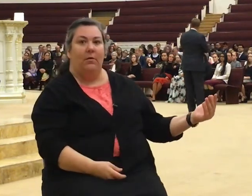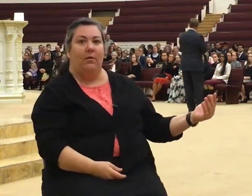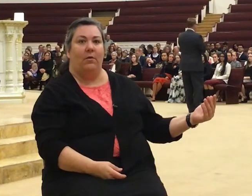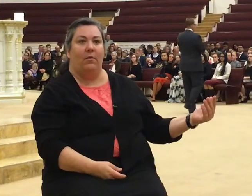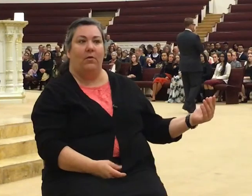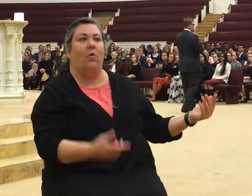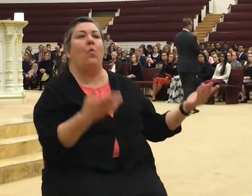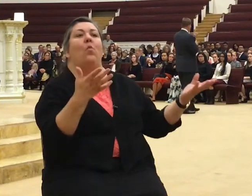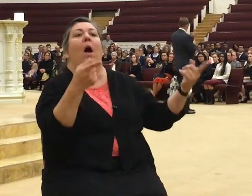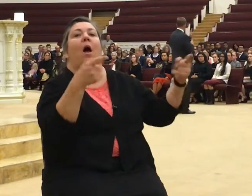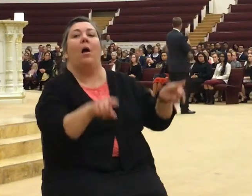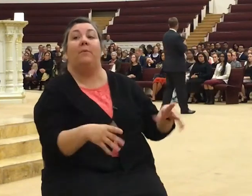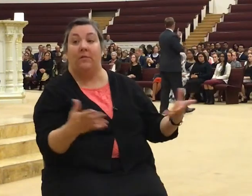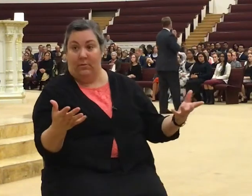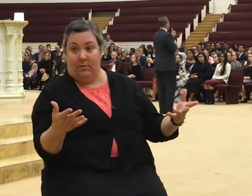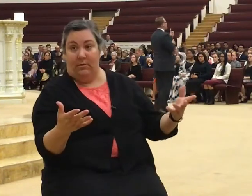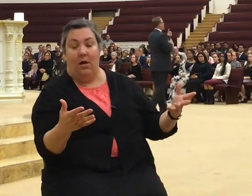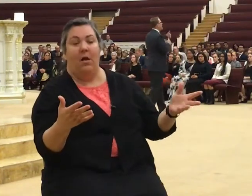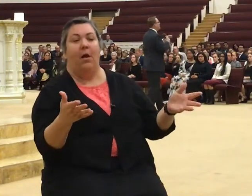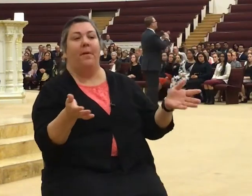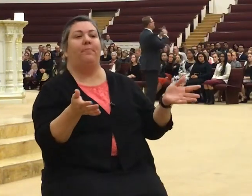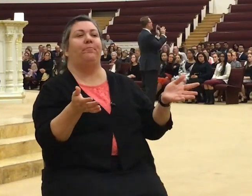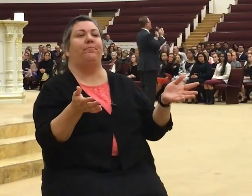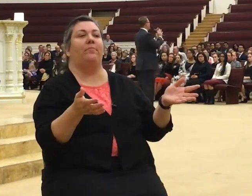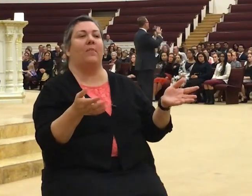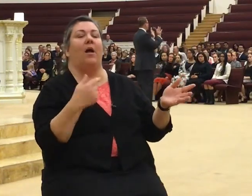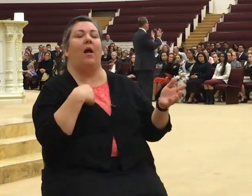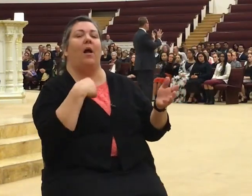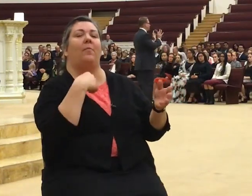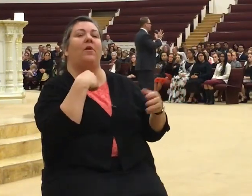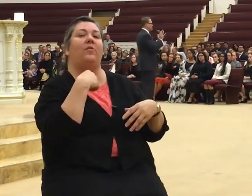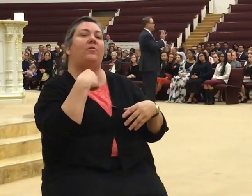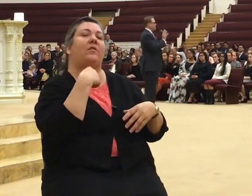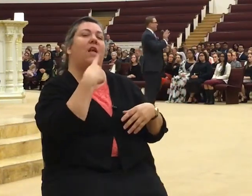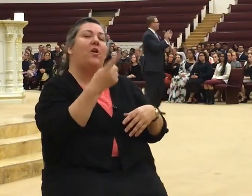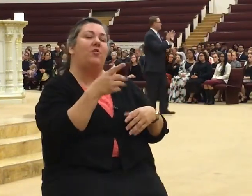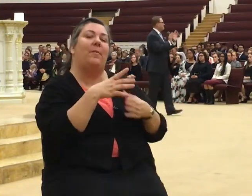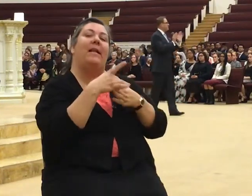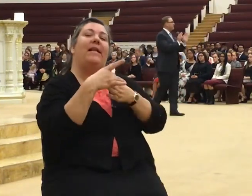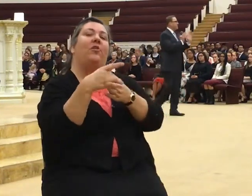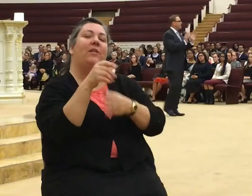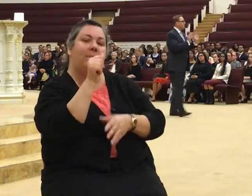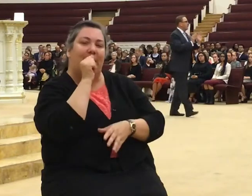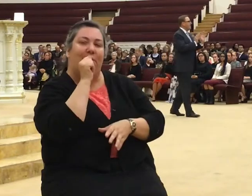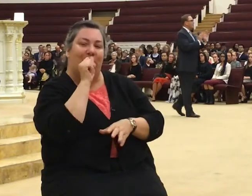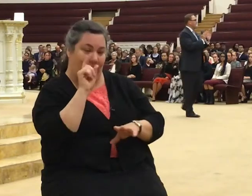Because here's what happens. Let me let you in on some leadership secrets, okay?